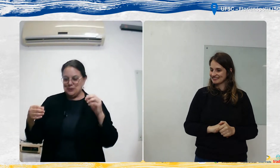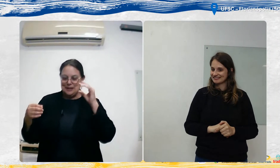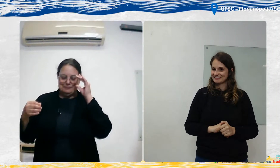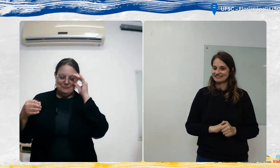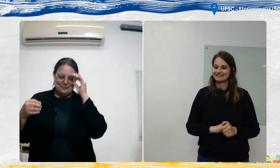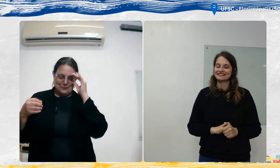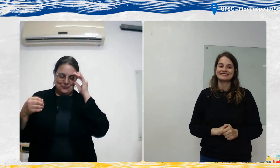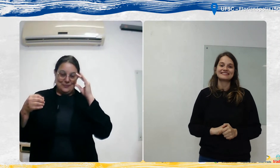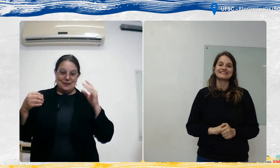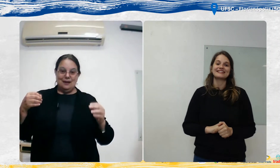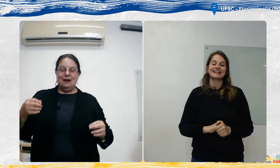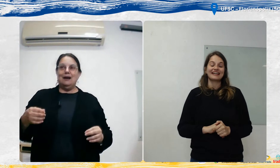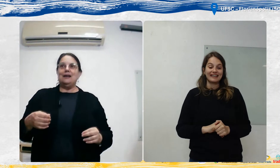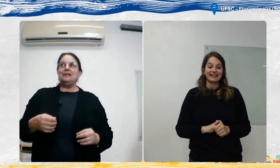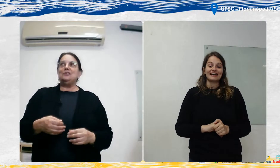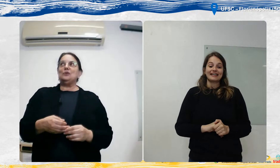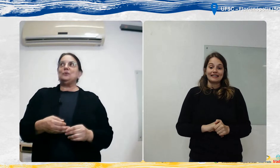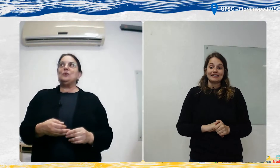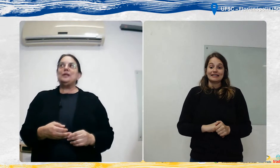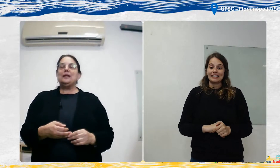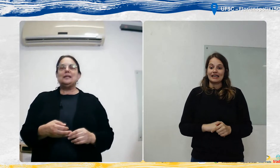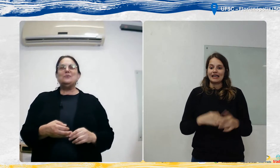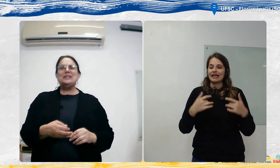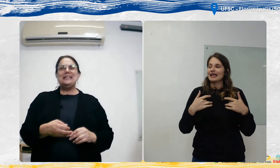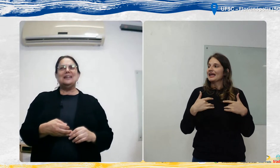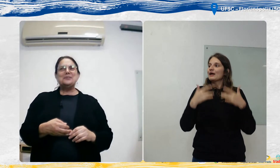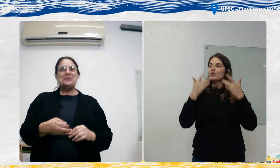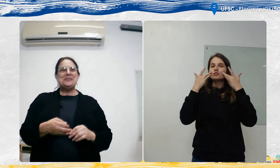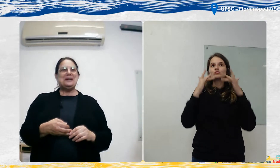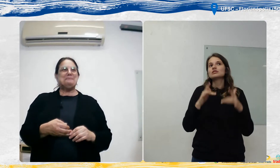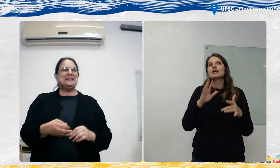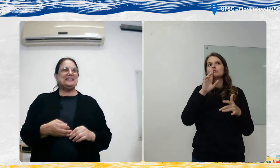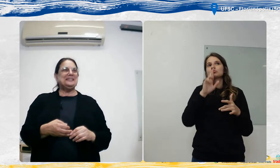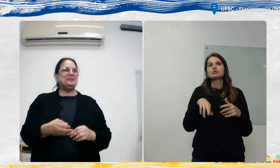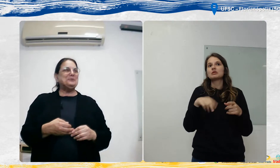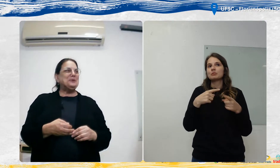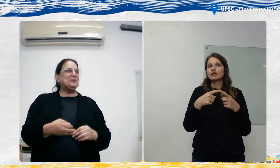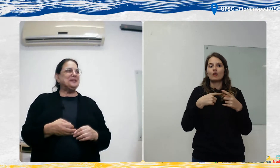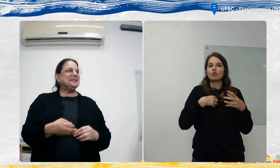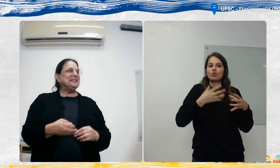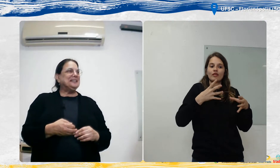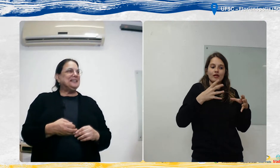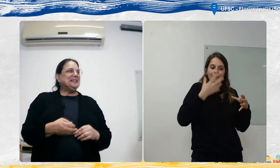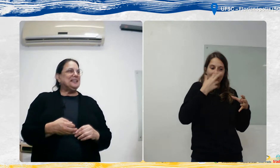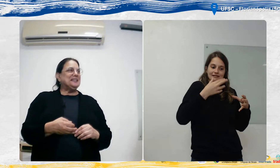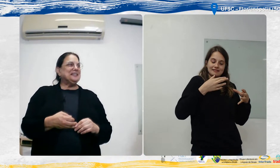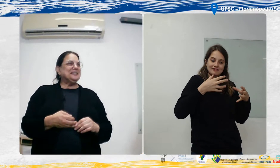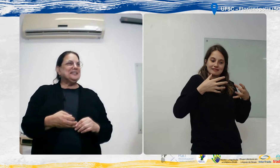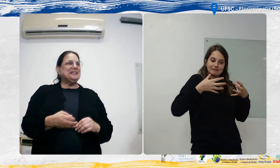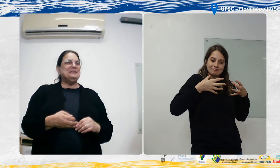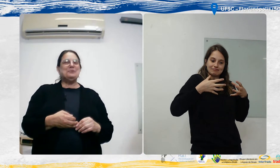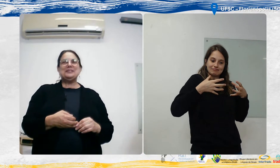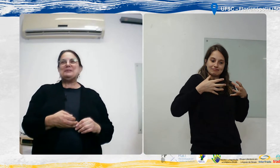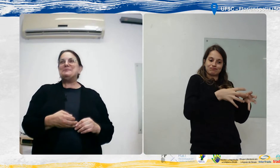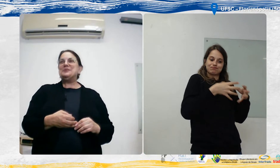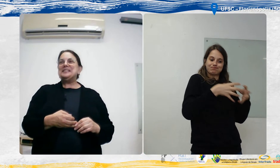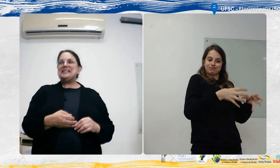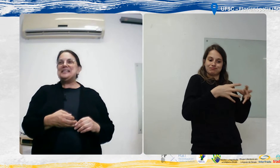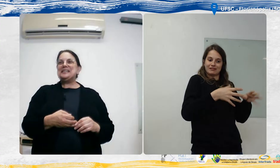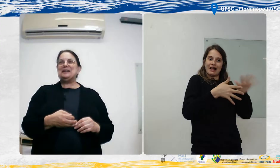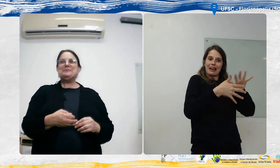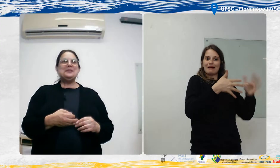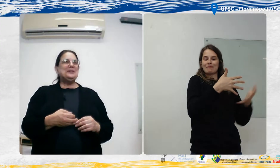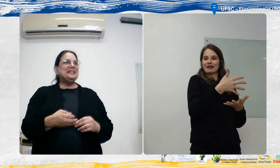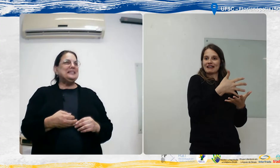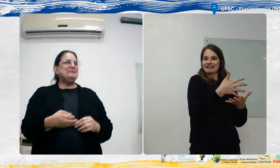So I don't know that I can really answer that because I don't know the Libras